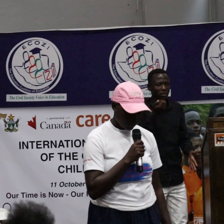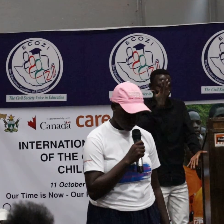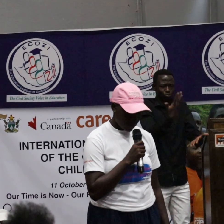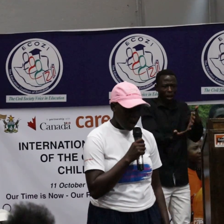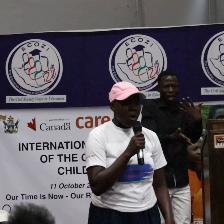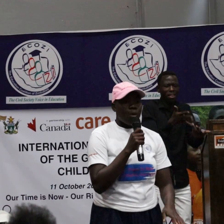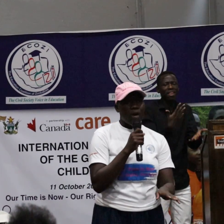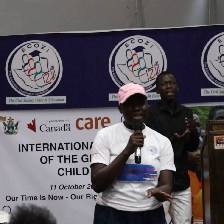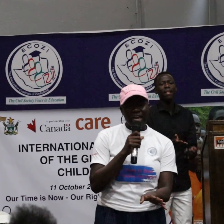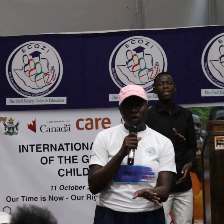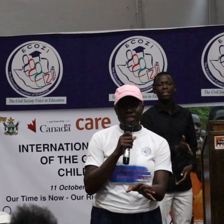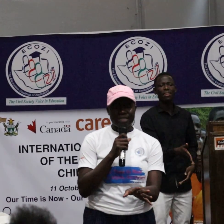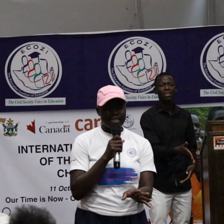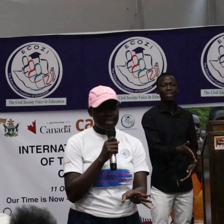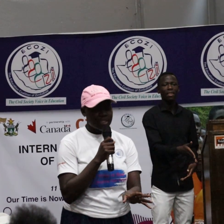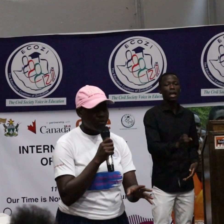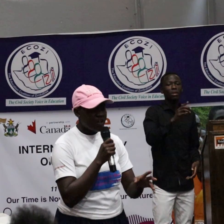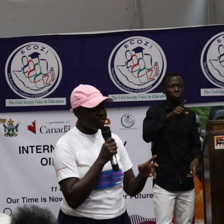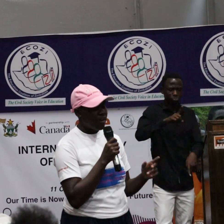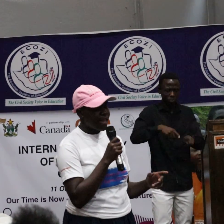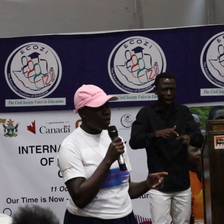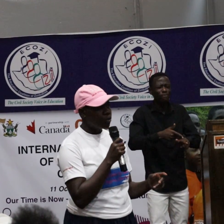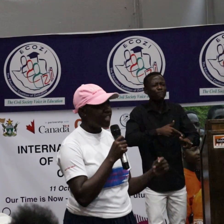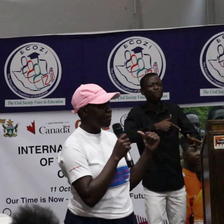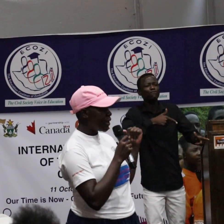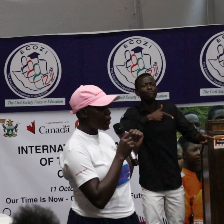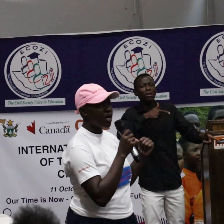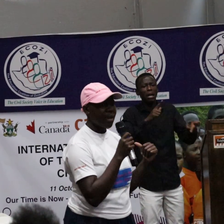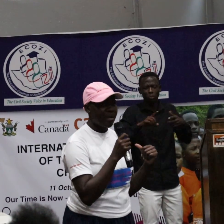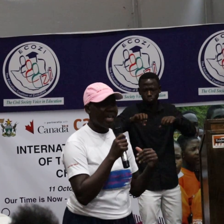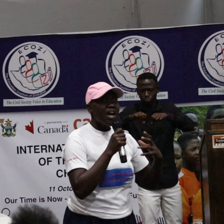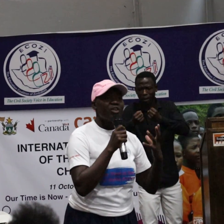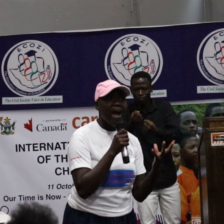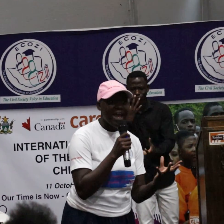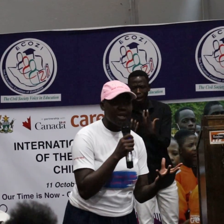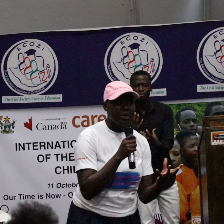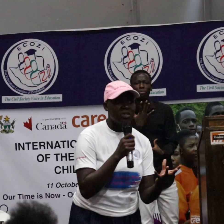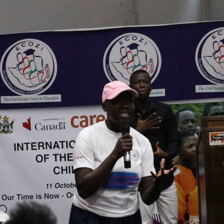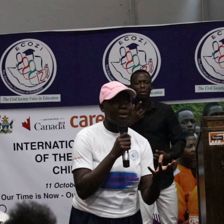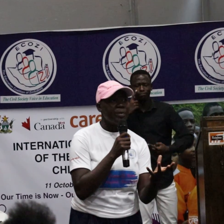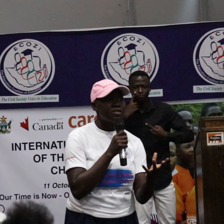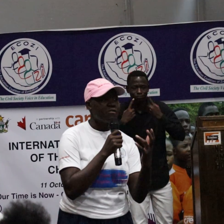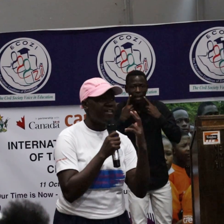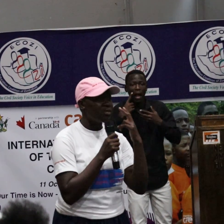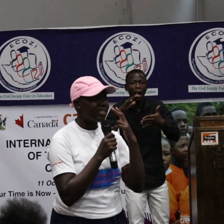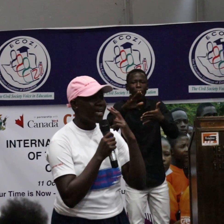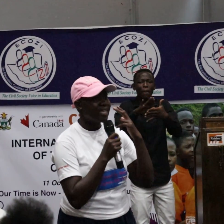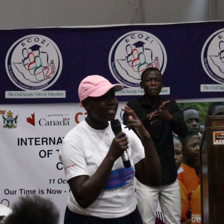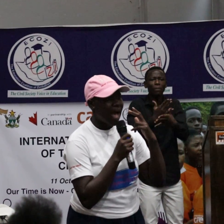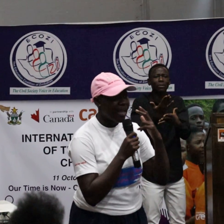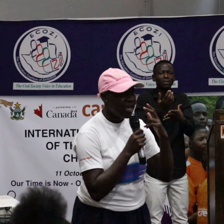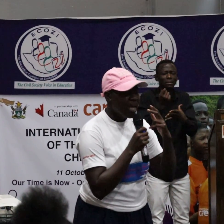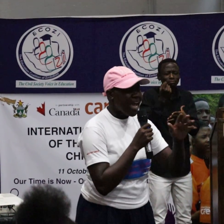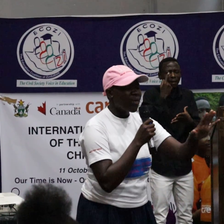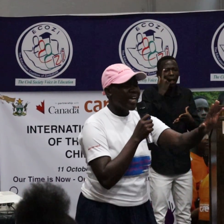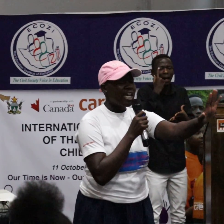that. Walking long distances to fetch firewood with a baby on my back, crying because he's got a piece of firewood stuck in